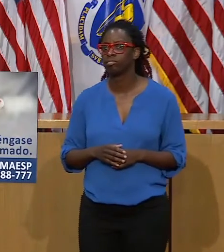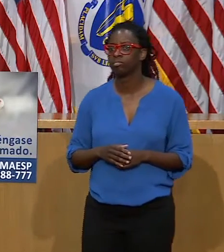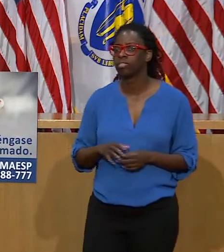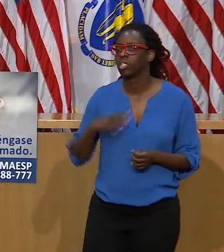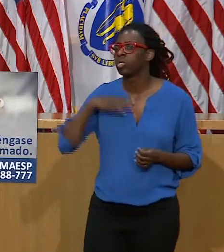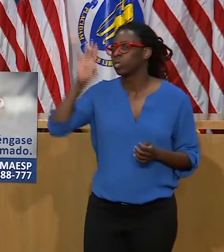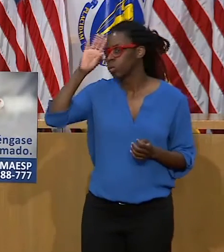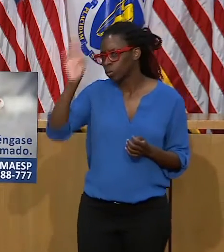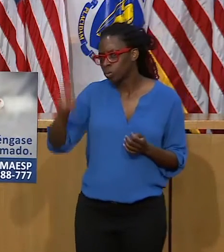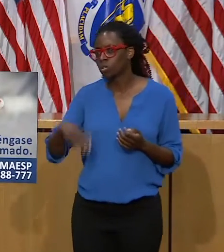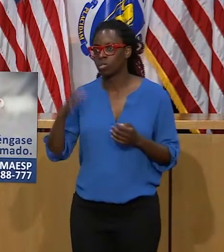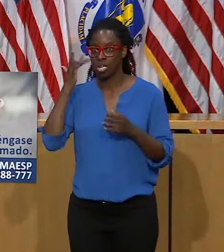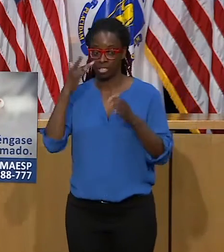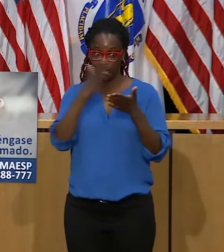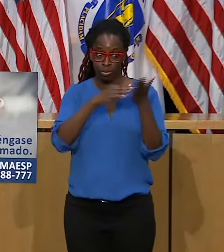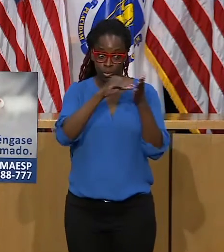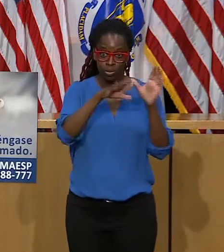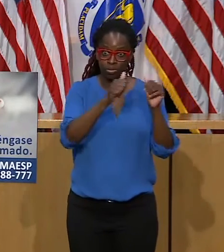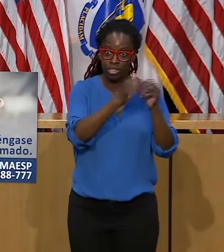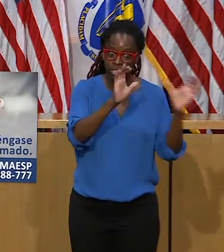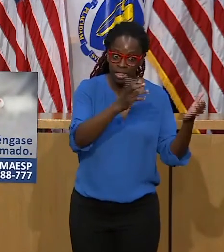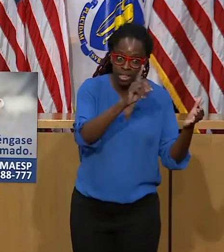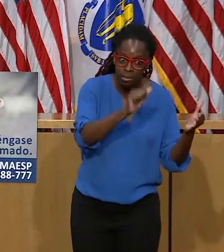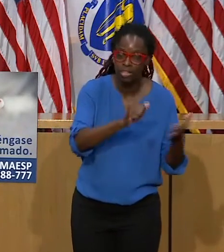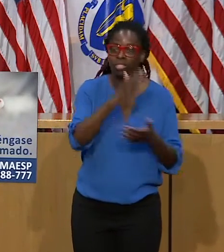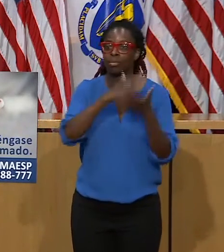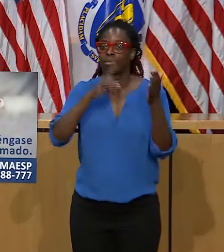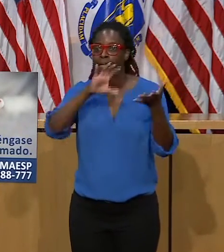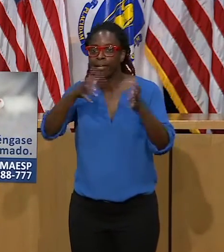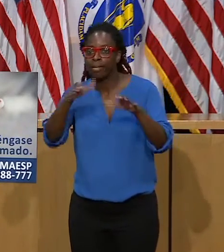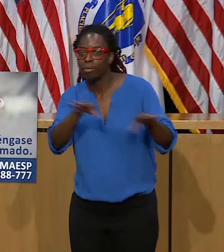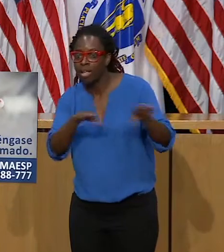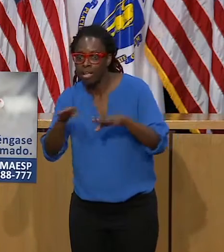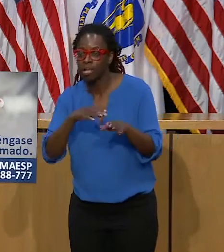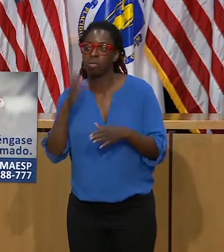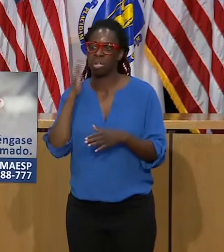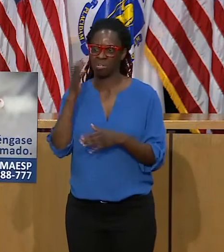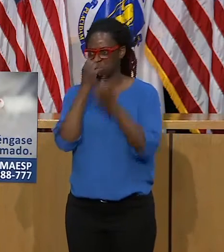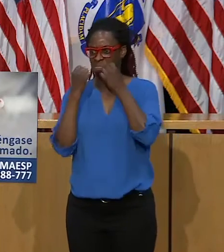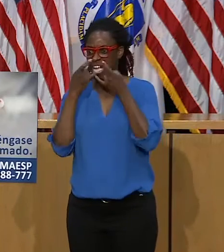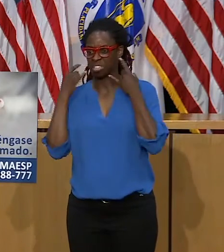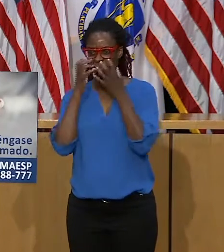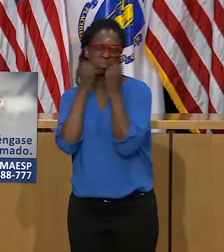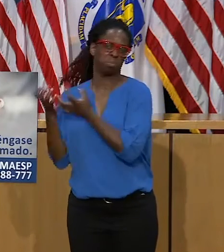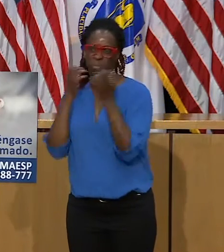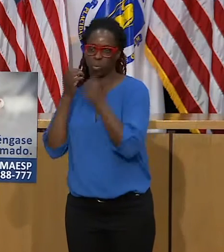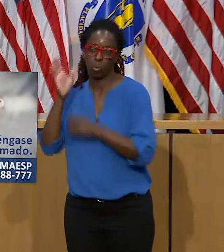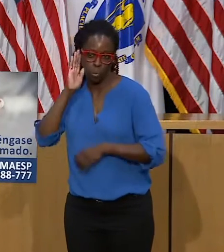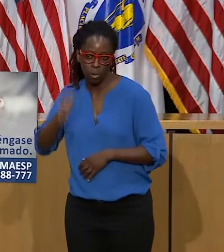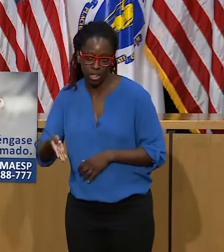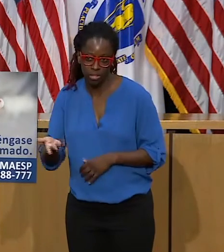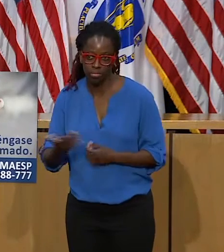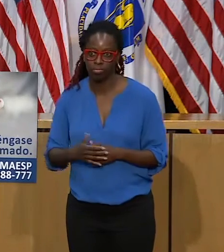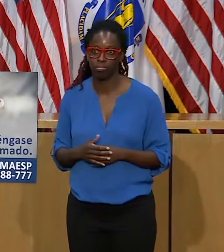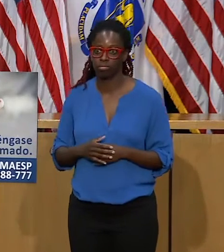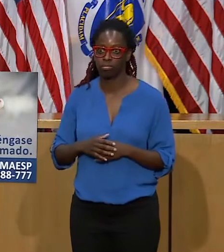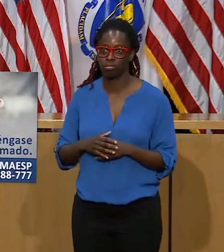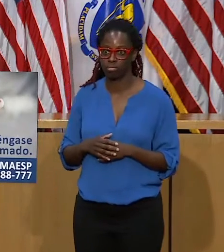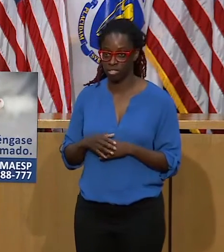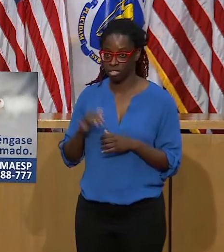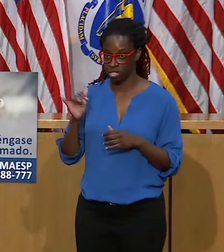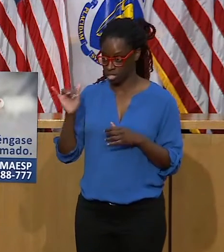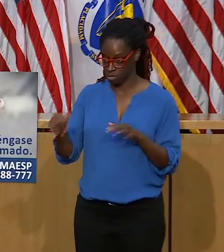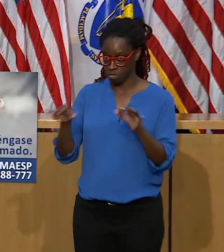certain behavioral concerns, are going to struggle with it. That being said, the more that are able to wear a mask, the more